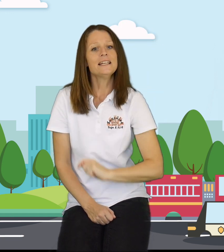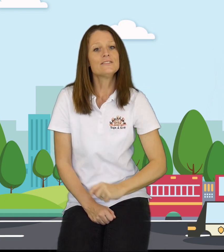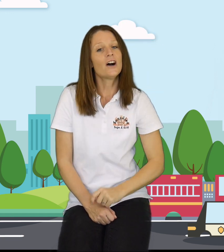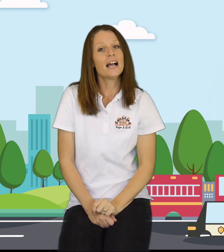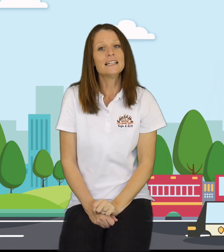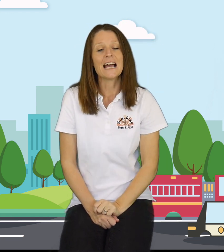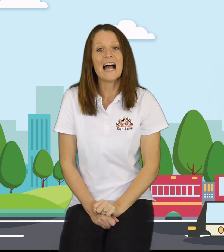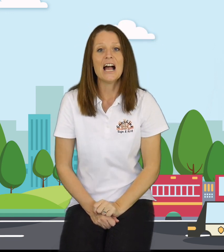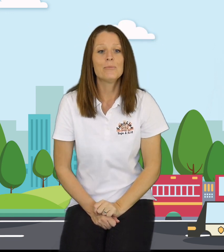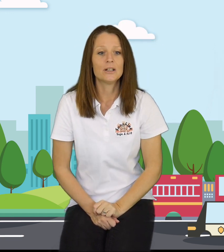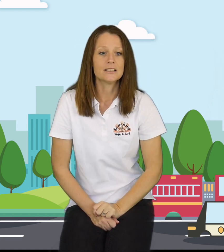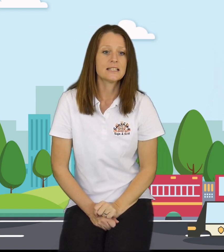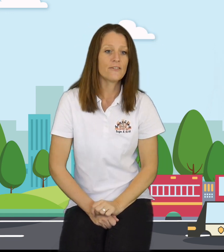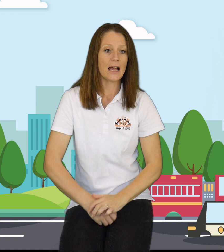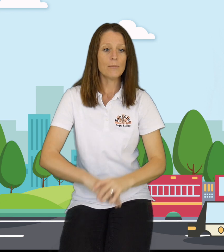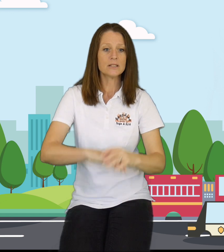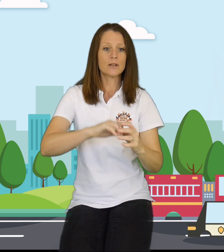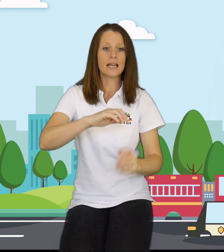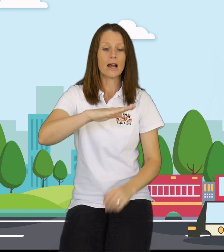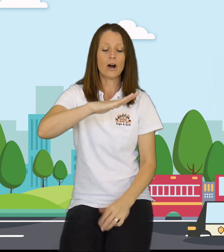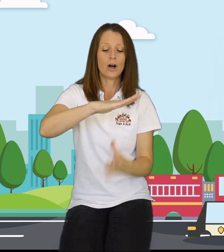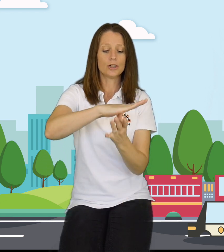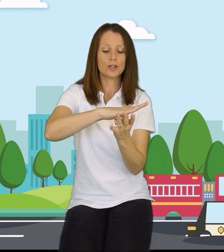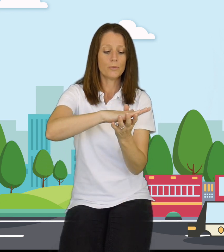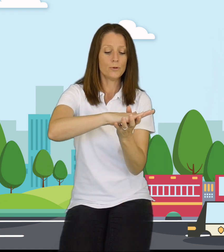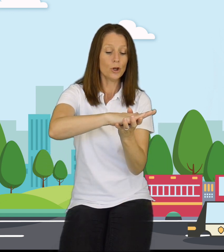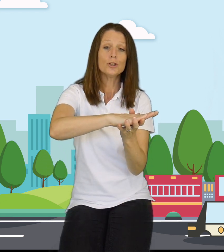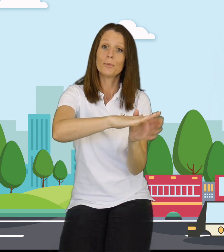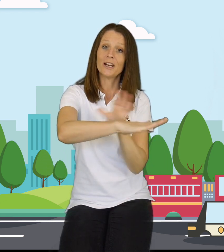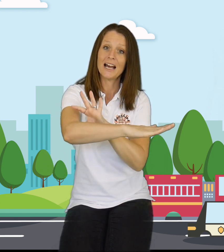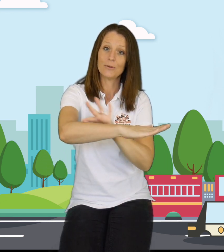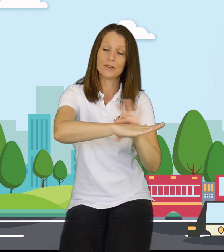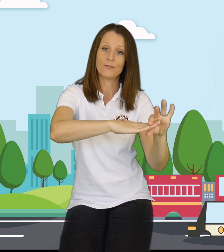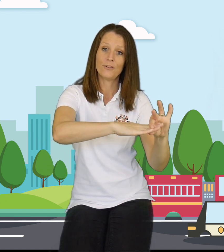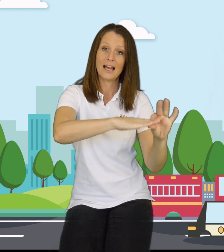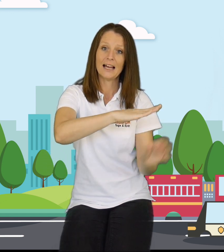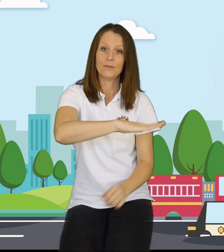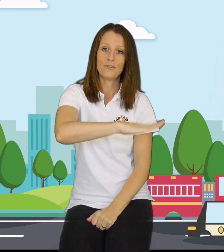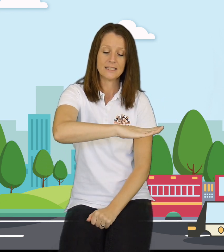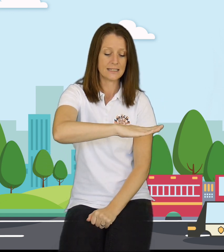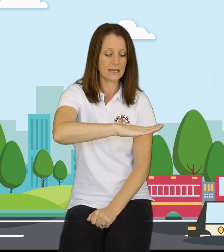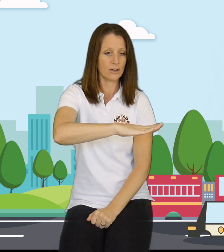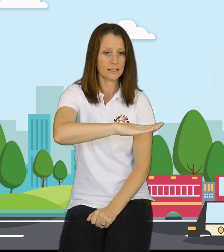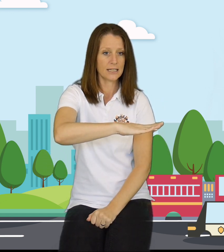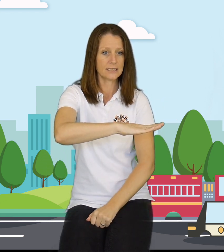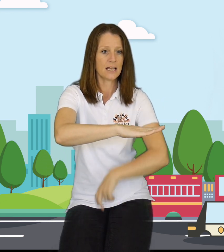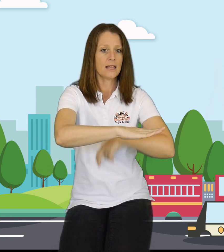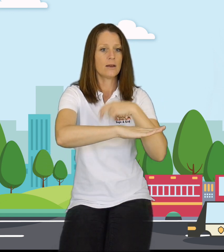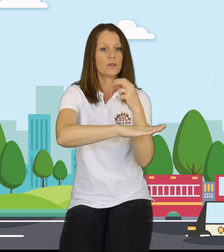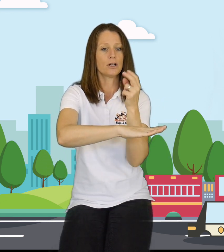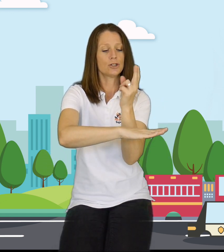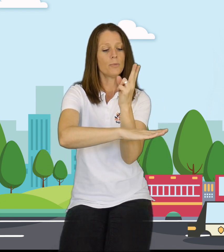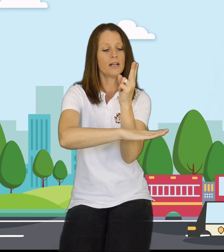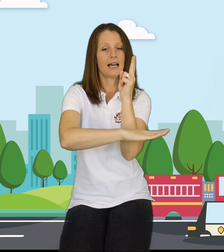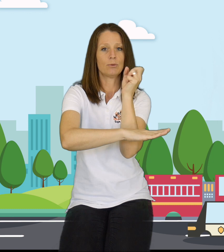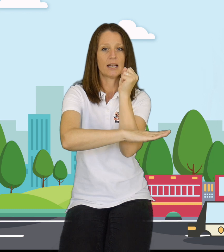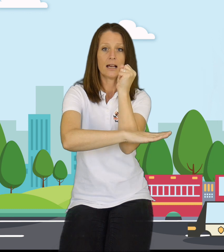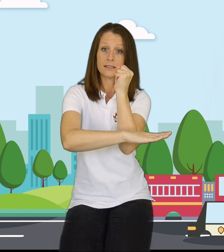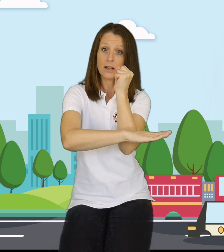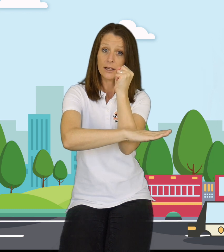Police, fire and ambulance. Now for ambulance, we're going to get our non-dominant hand with a flat hand facing down like this. Then with our dominant hand, we're going to start in a